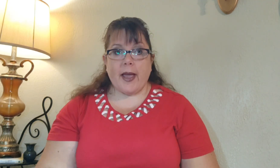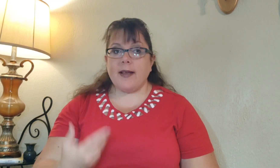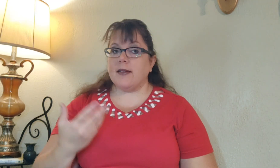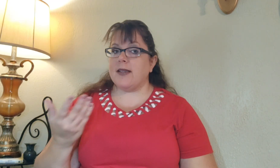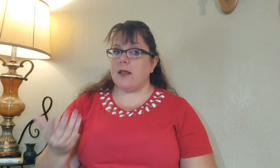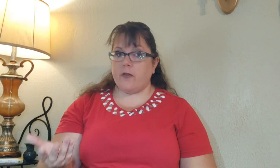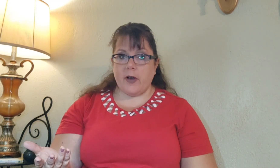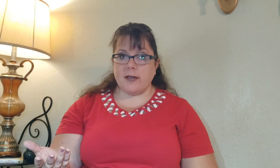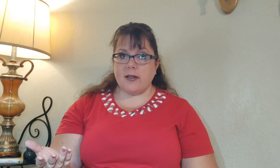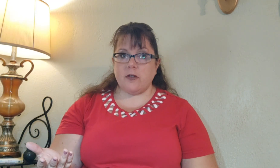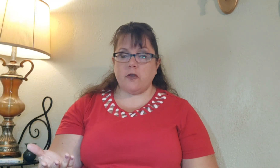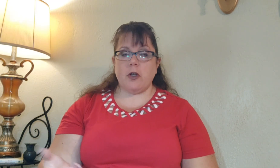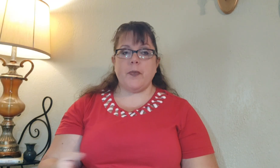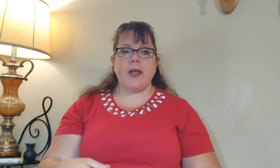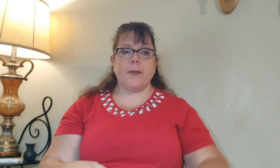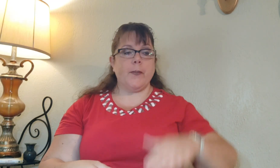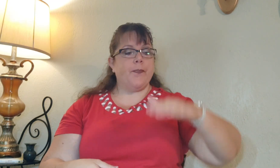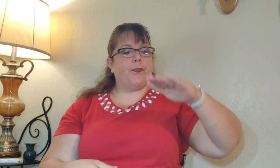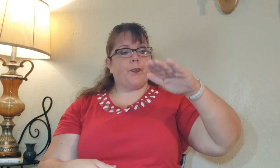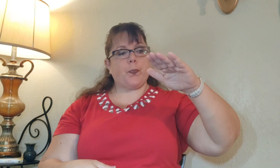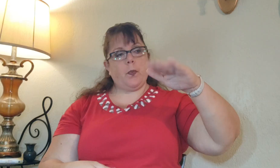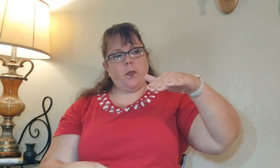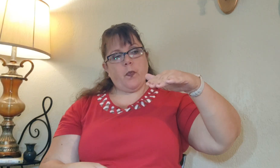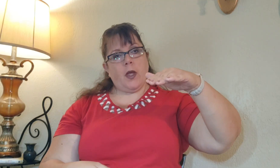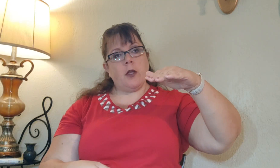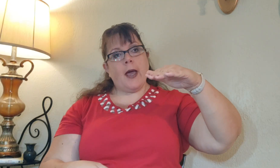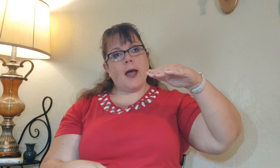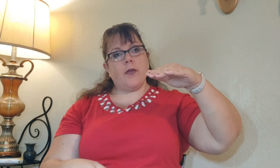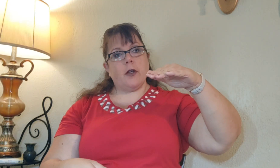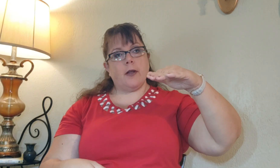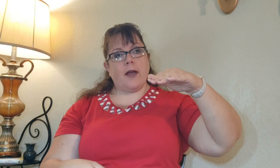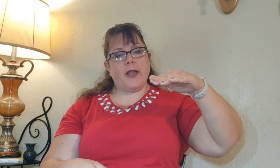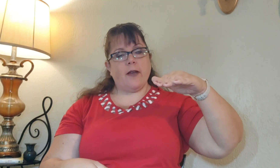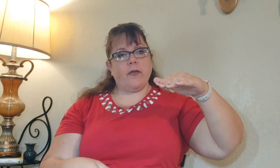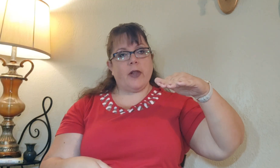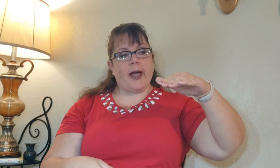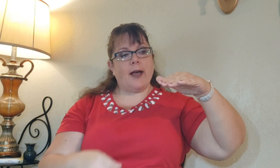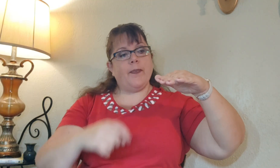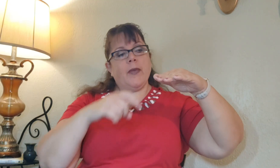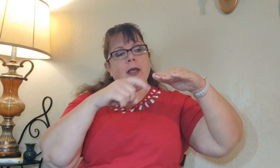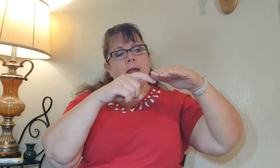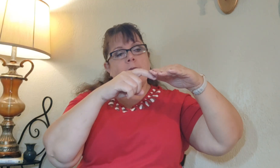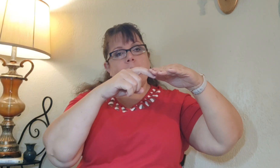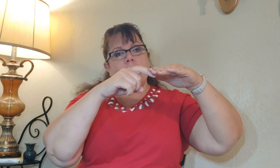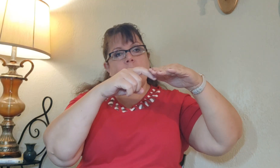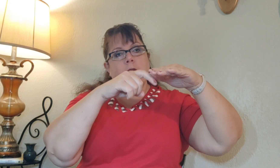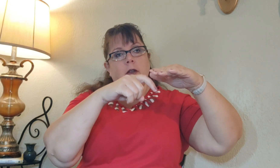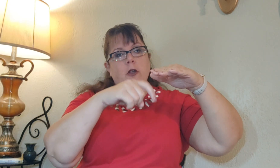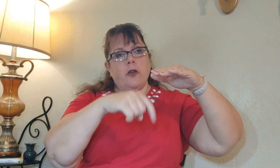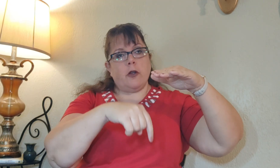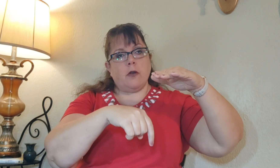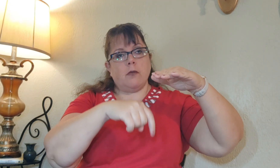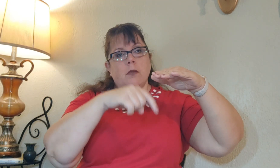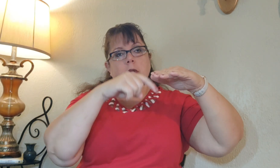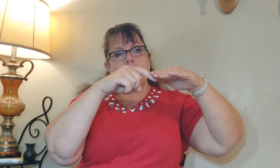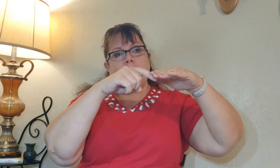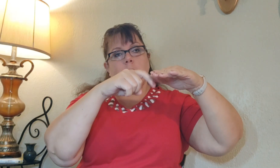like let's say the faucet's dripping, you have your left hand flat, and then you do